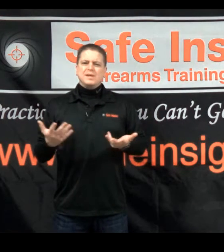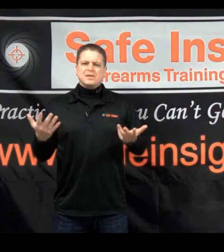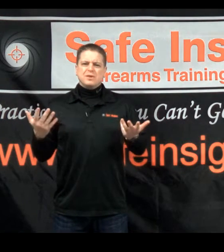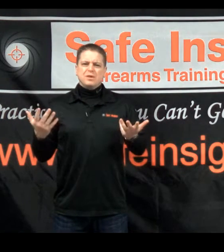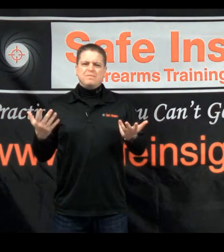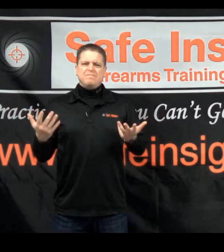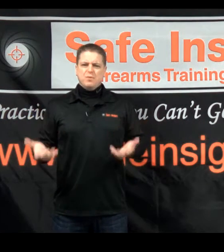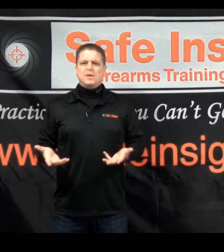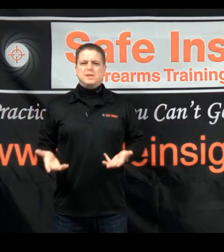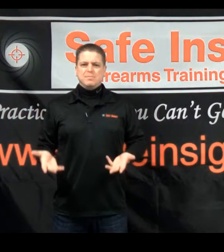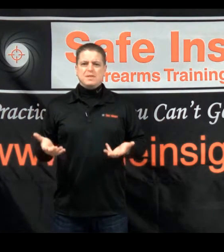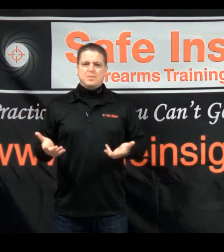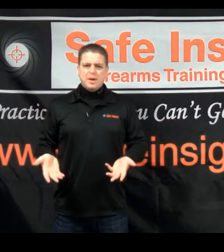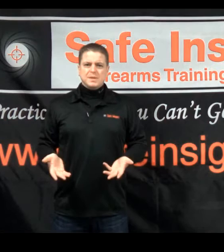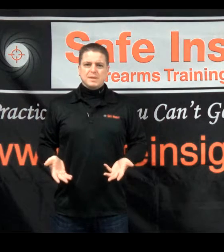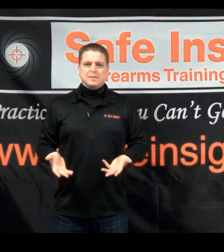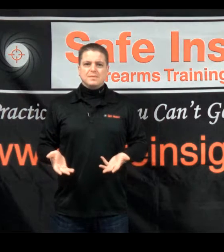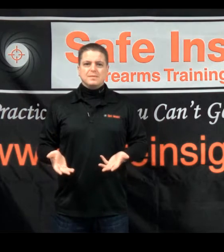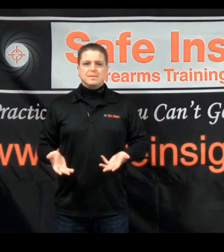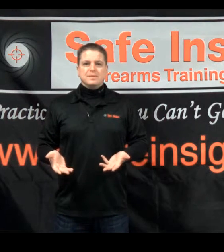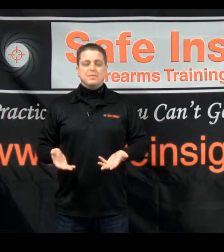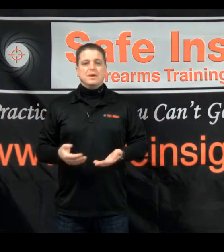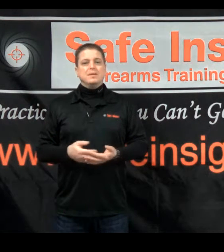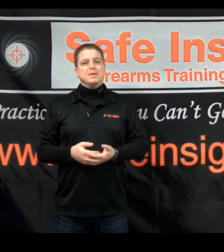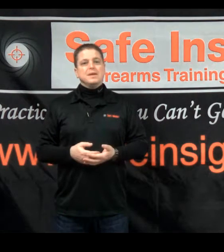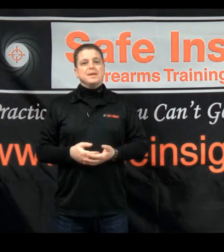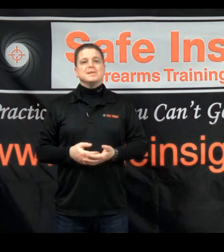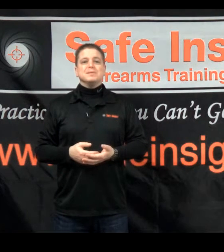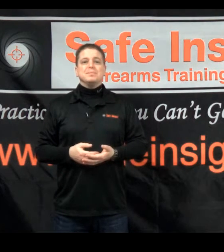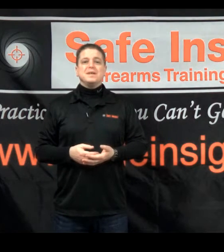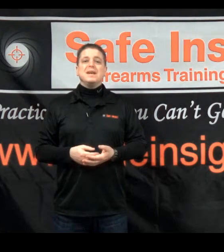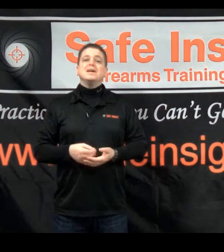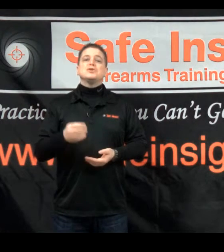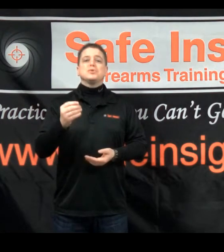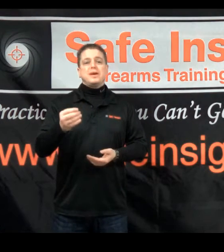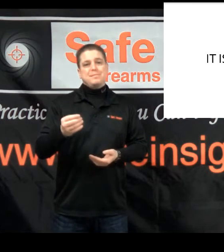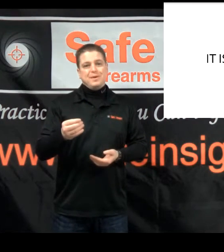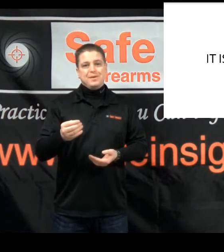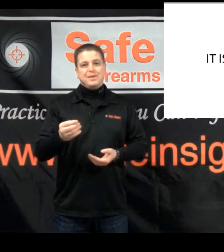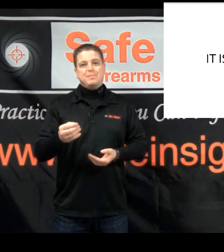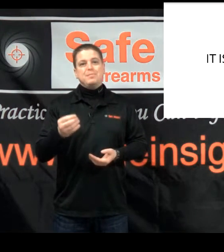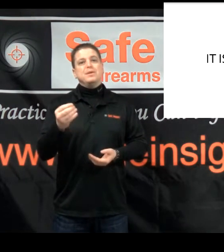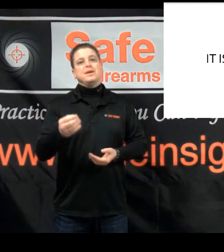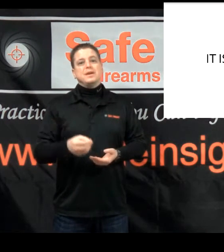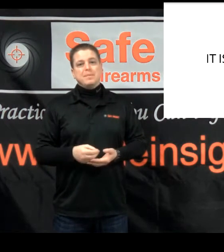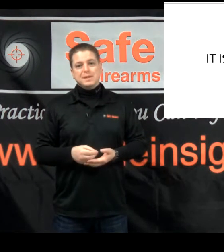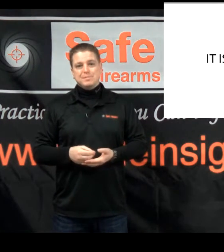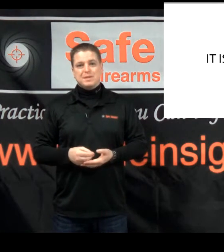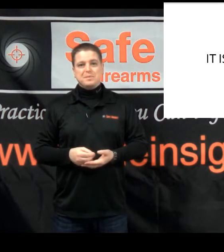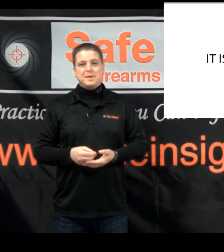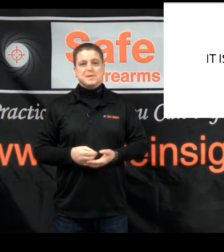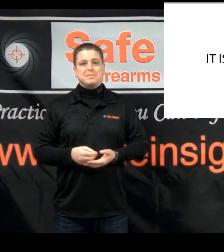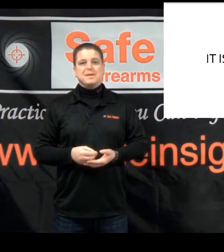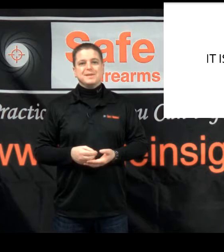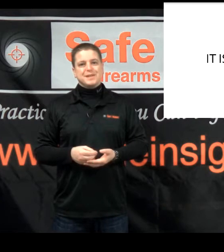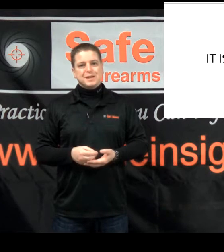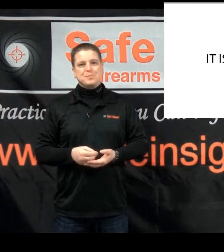is it called .40 Smith & Wesson? Well, it's simply a trademark put on there by Smith & Wesson because guess